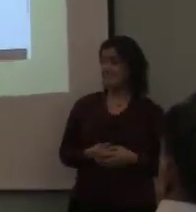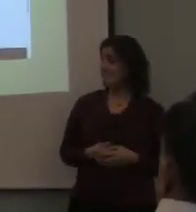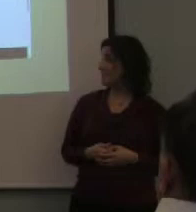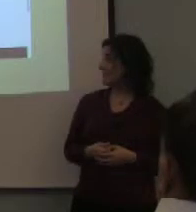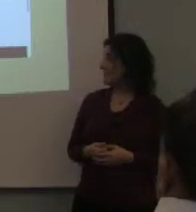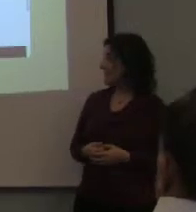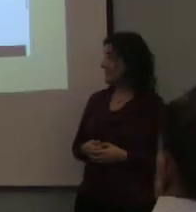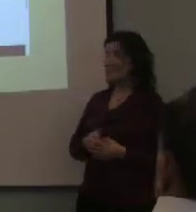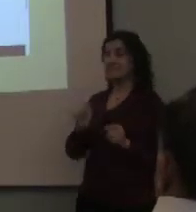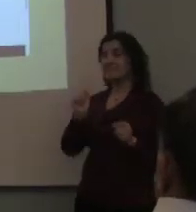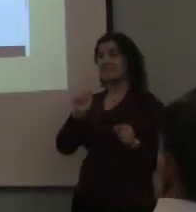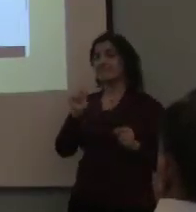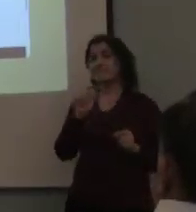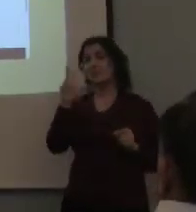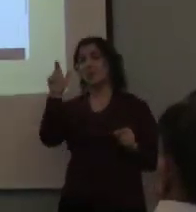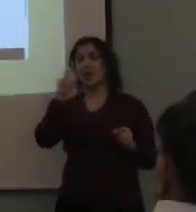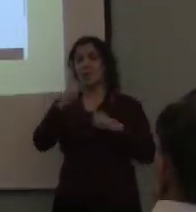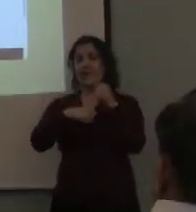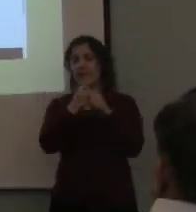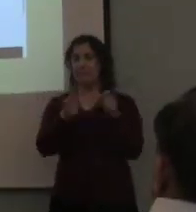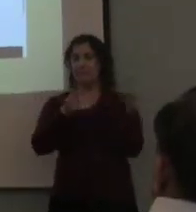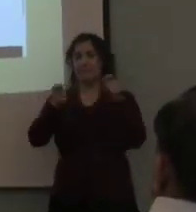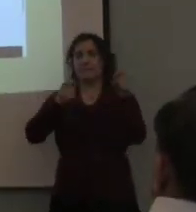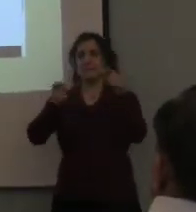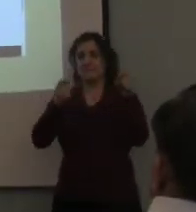Nicholas II's 23-year reign.